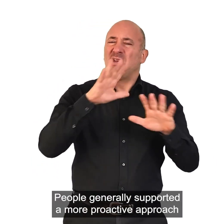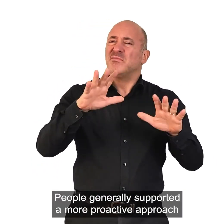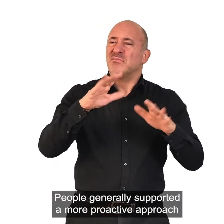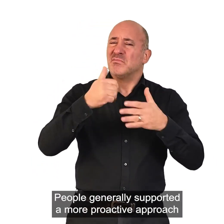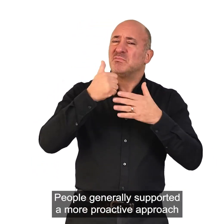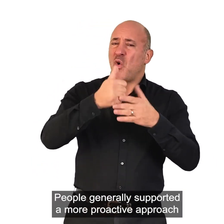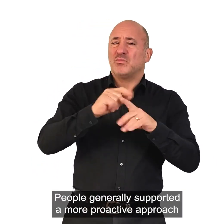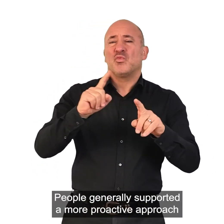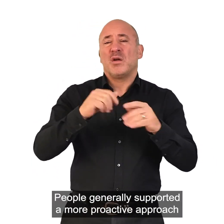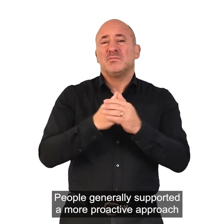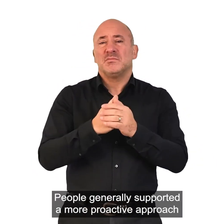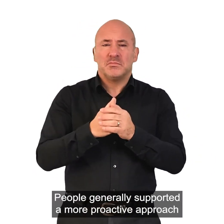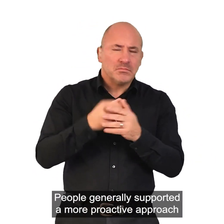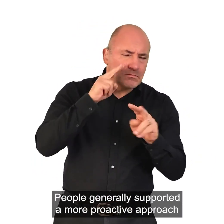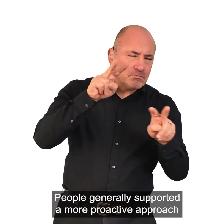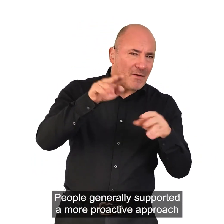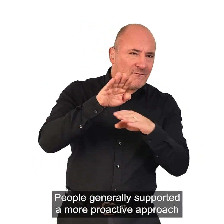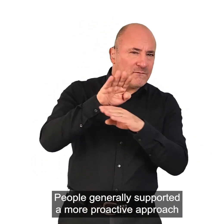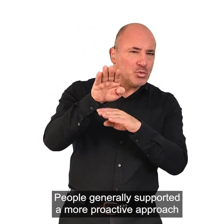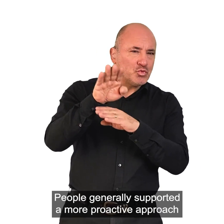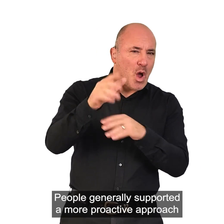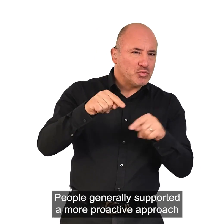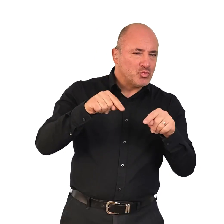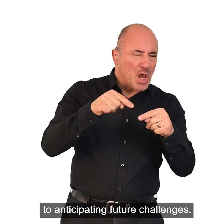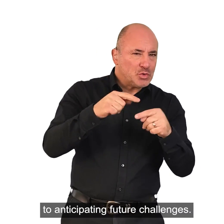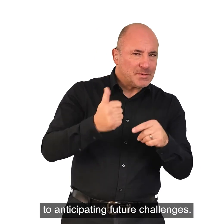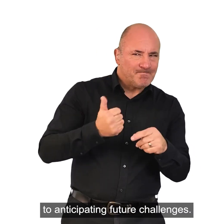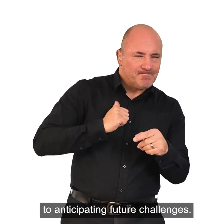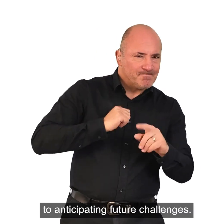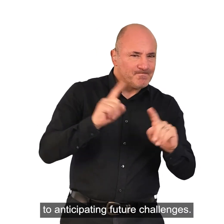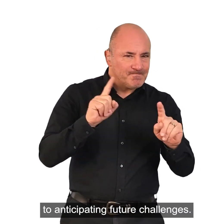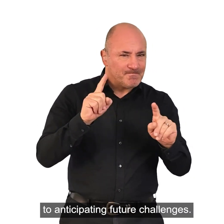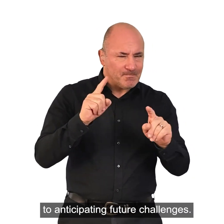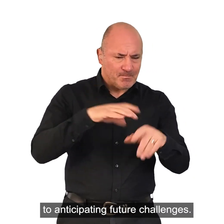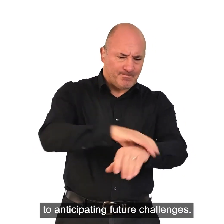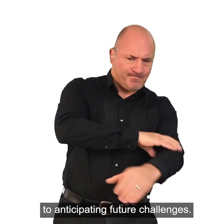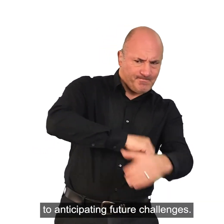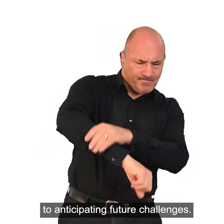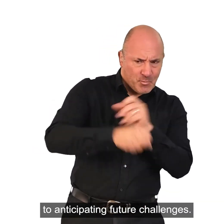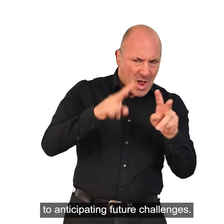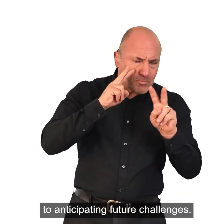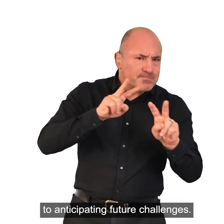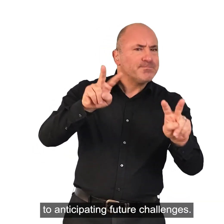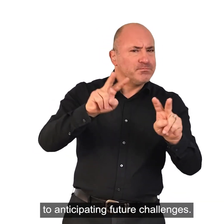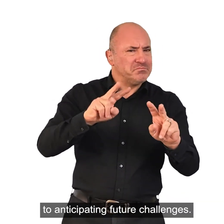People generally supported a more proactive approach to anticipating future challenges.